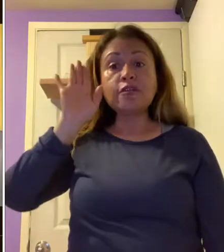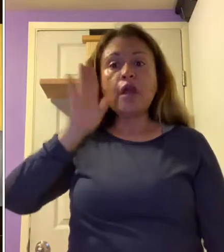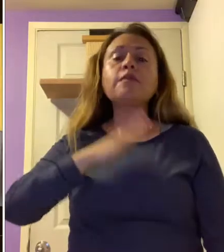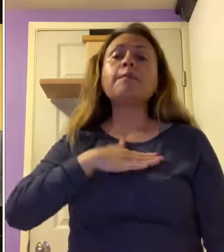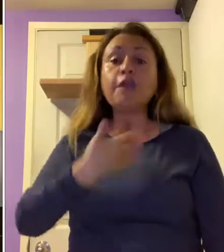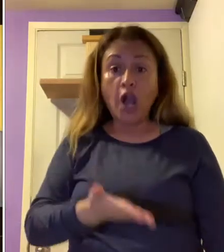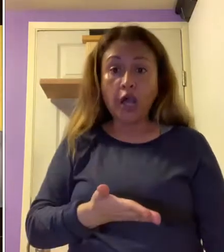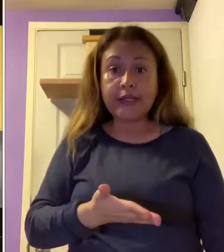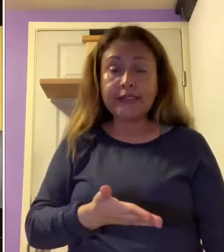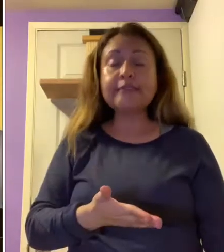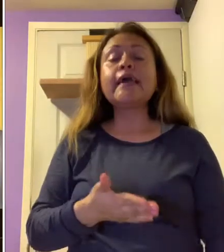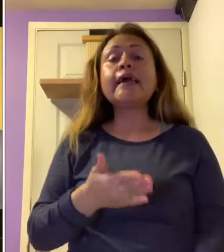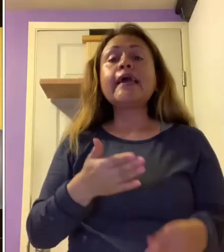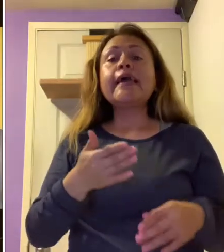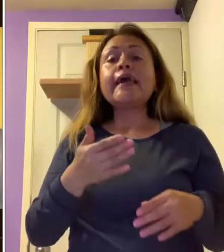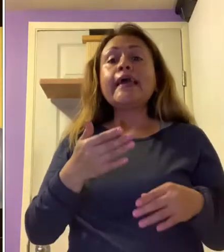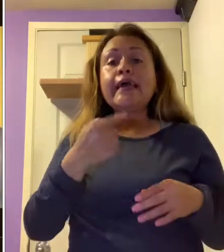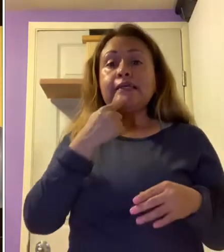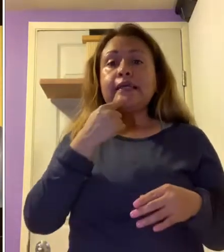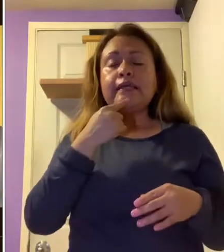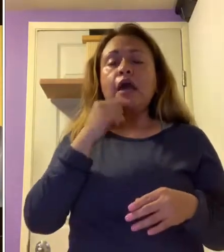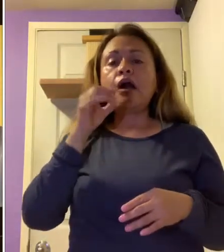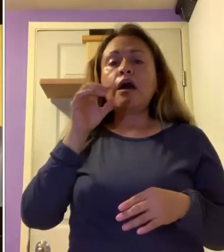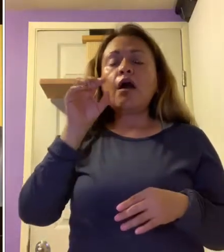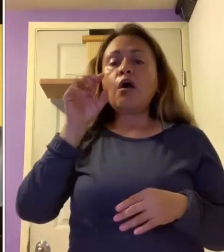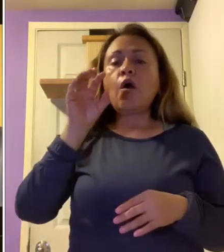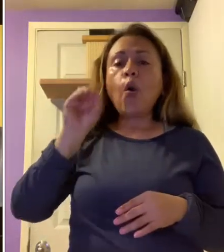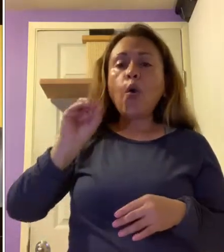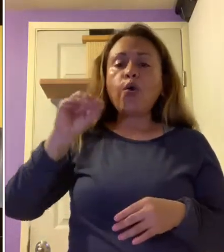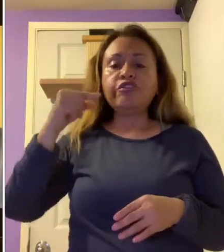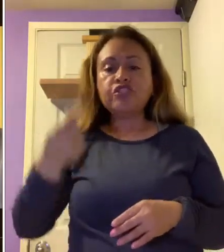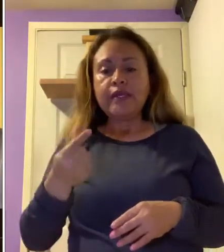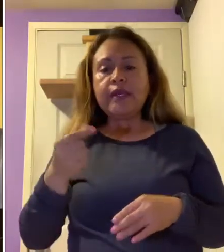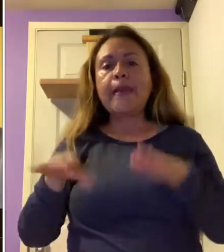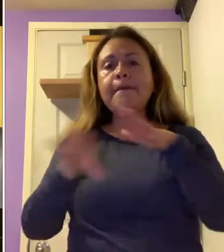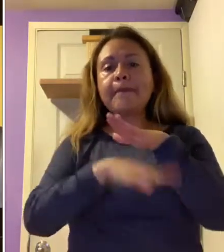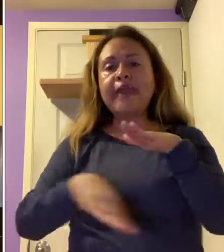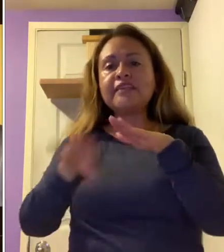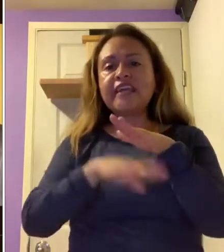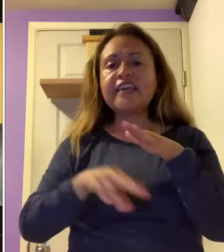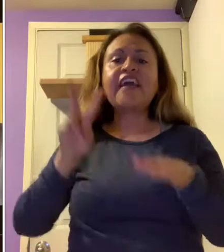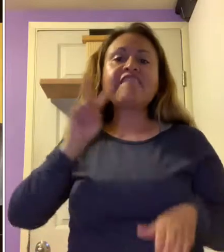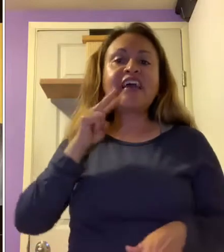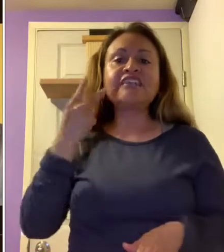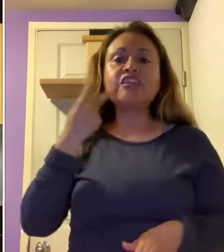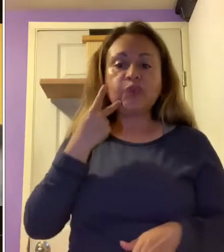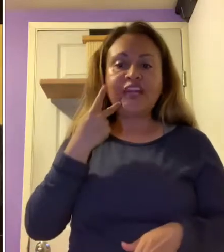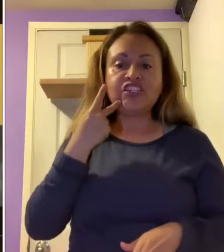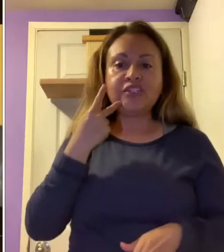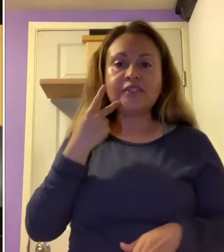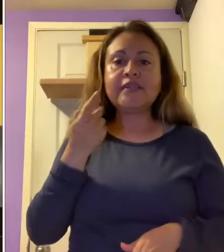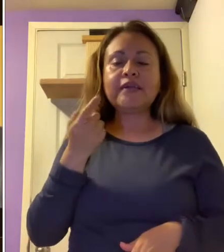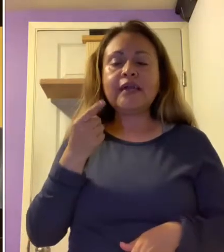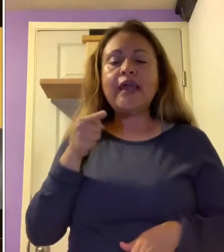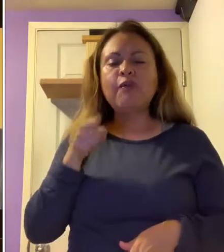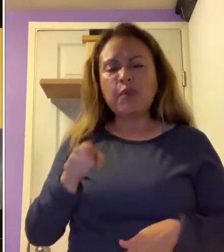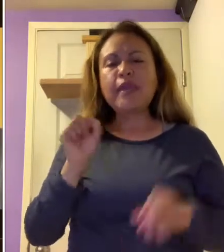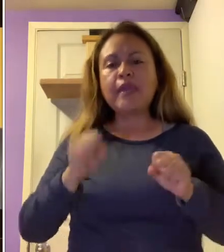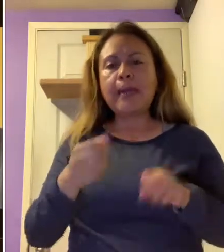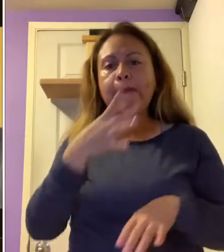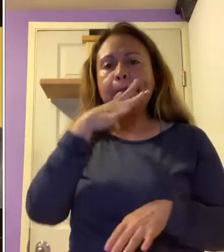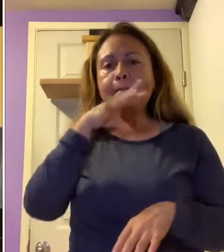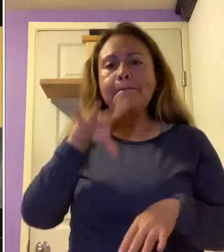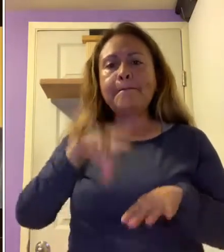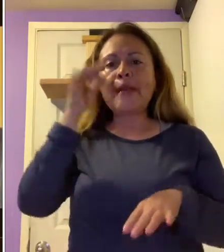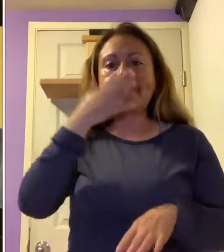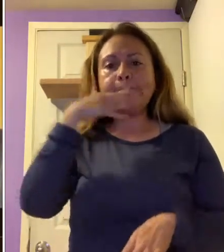honest. Does anyone use Morningstar Farms? They're kind of like what I consider the OG or like the basic vegetarian frozen food. And we